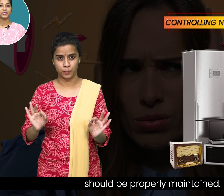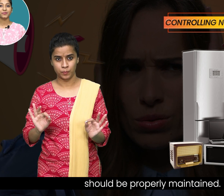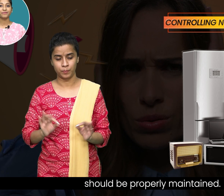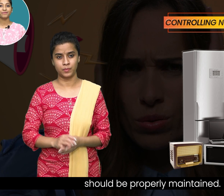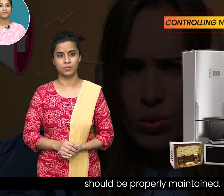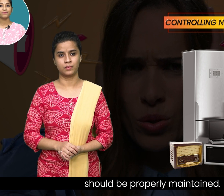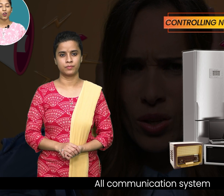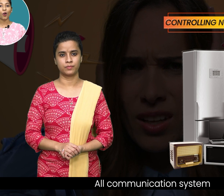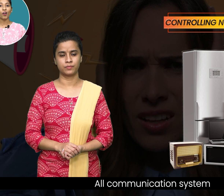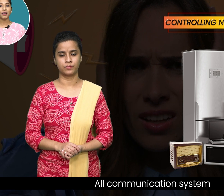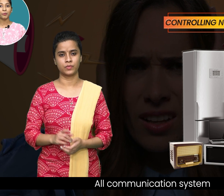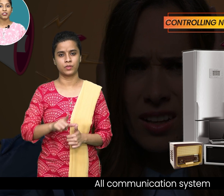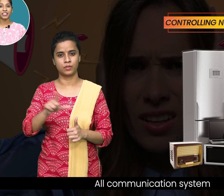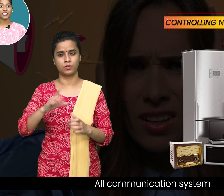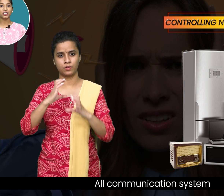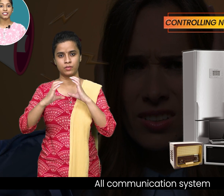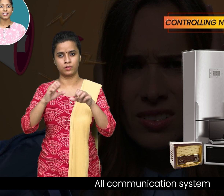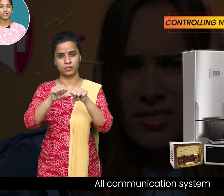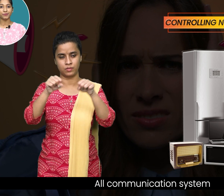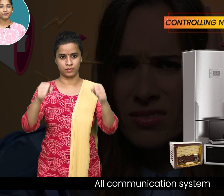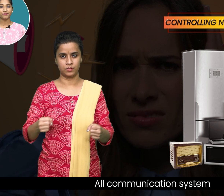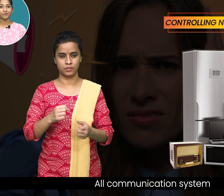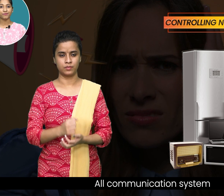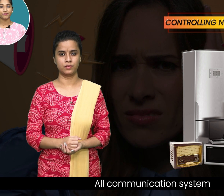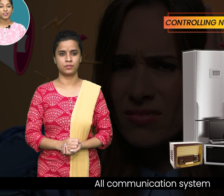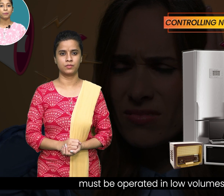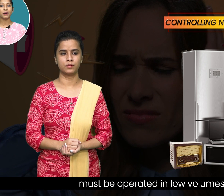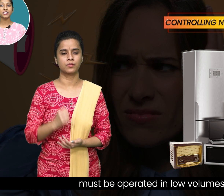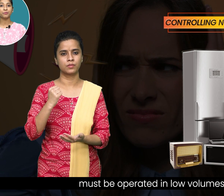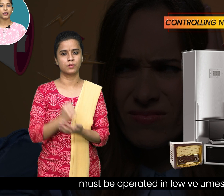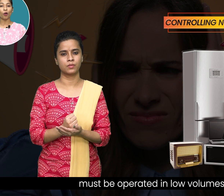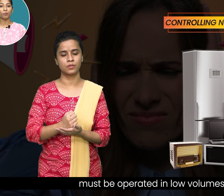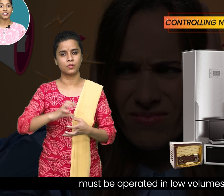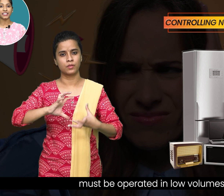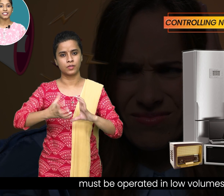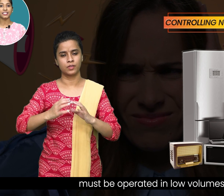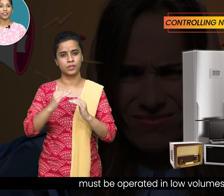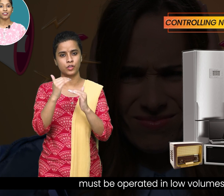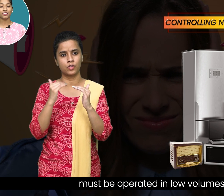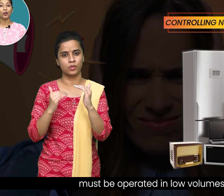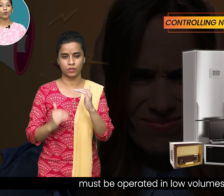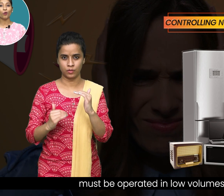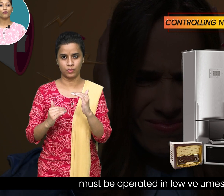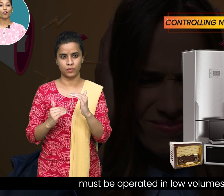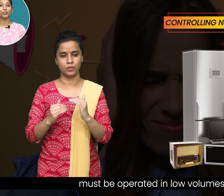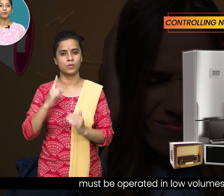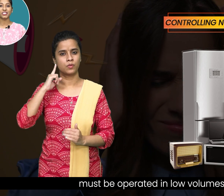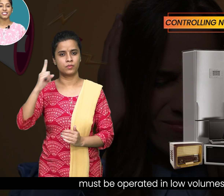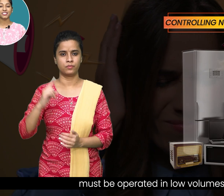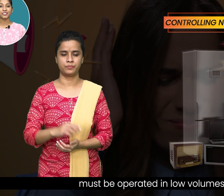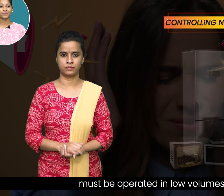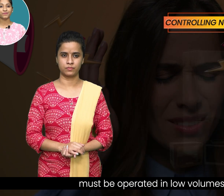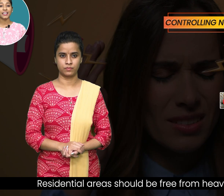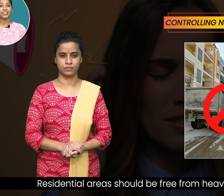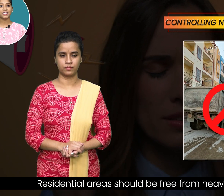maintained. All communication systems must be operated in low